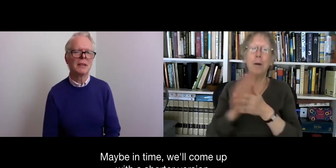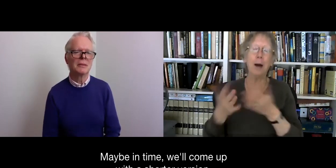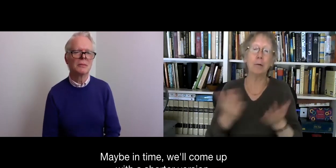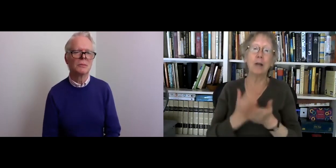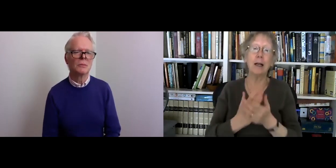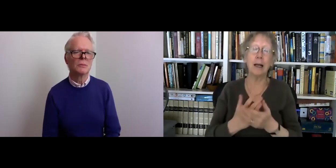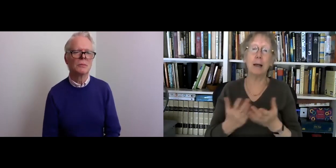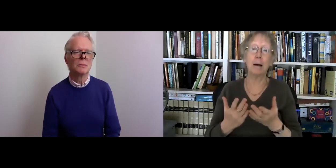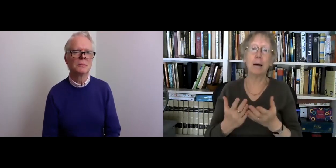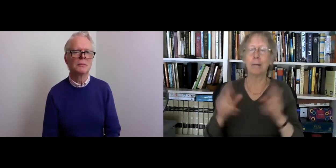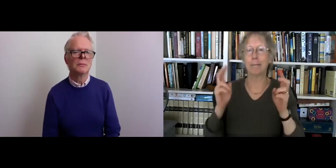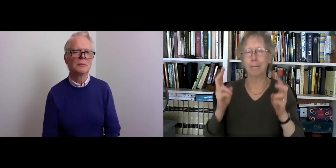version.